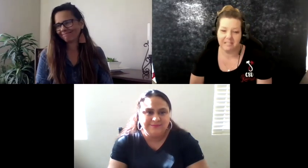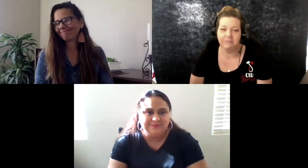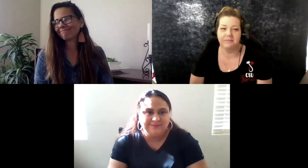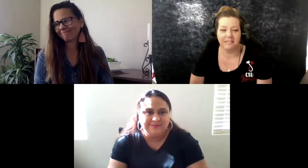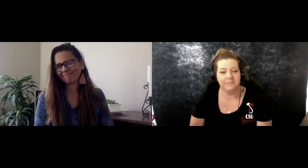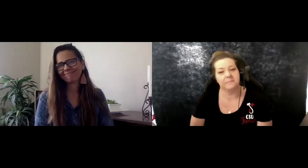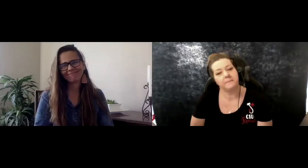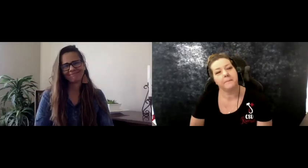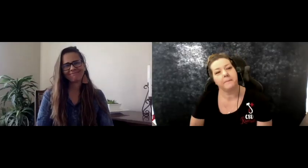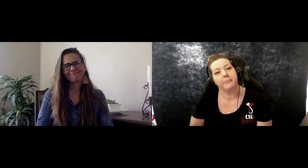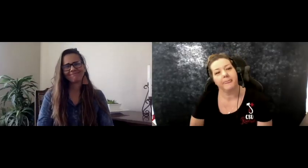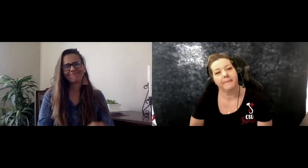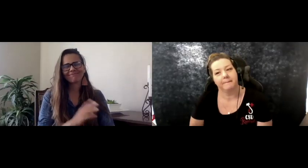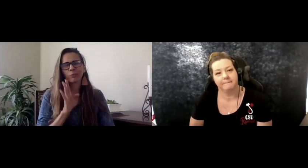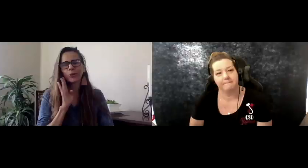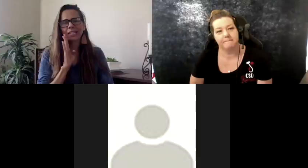Thank you. Thank you.